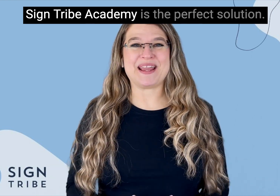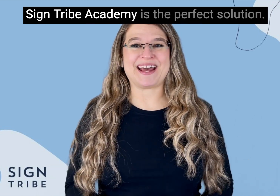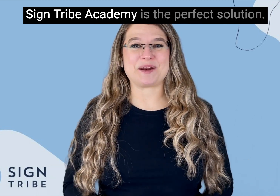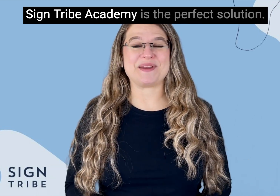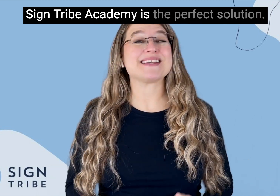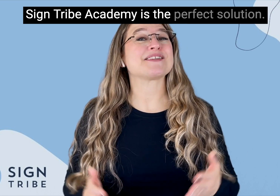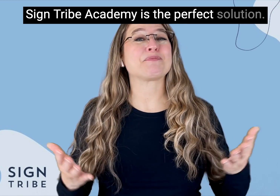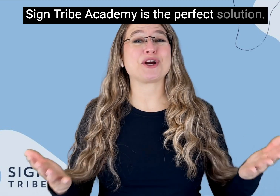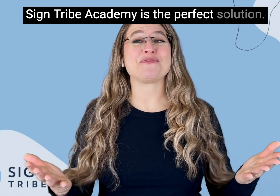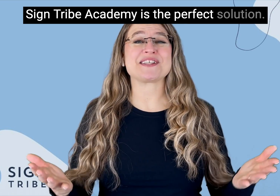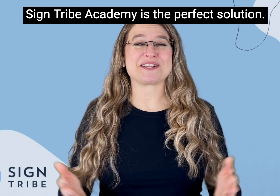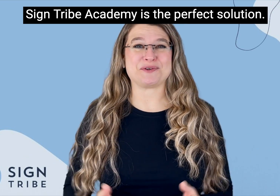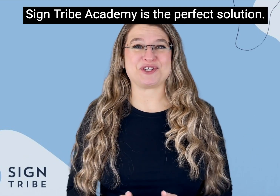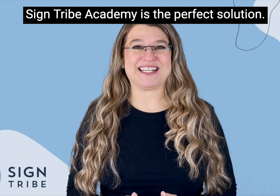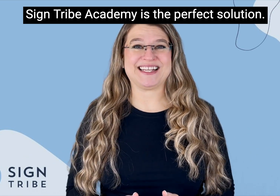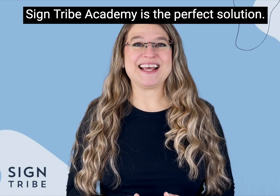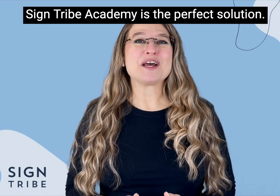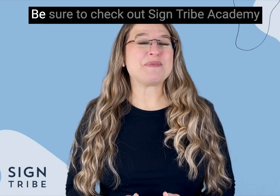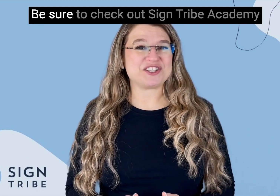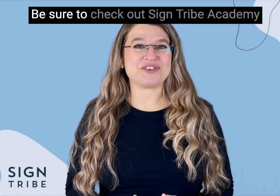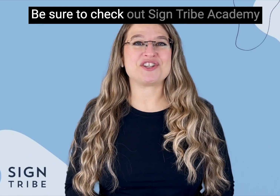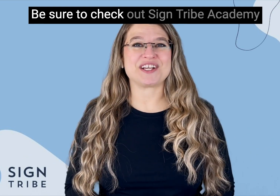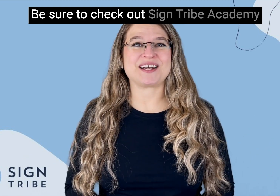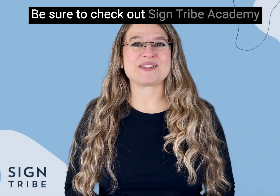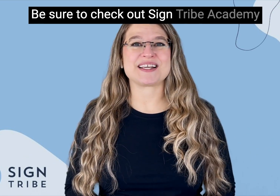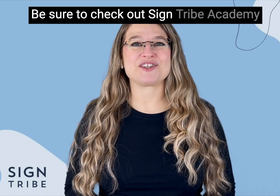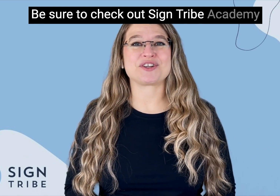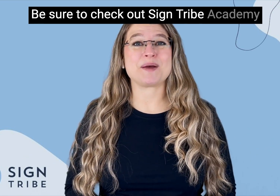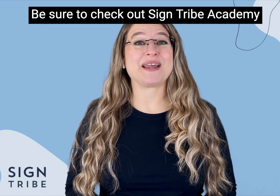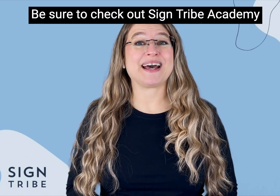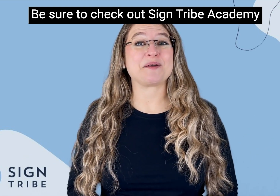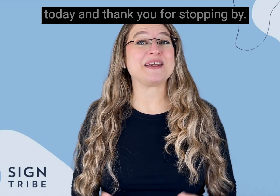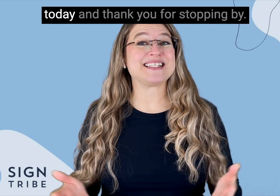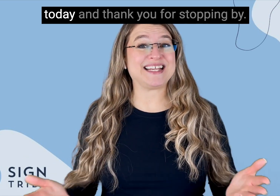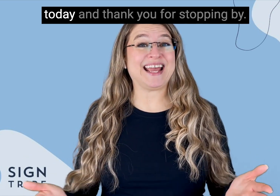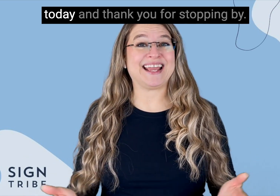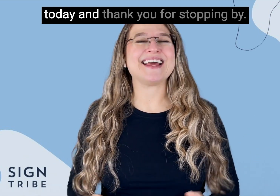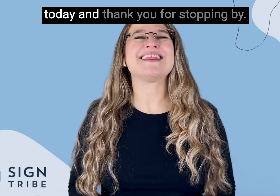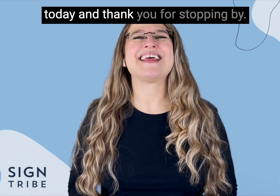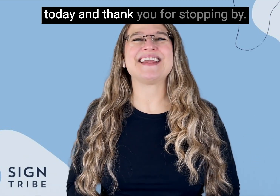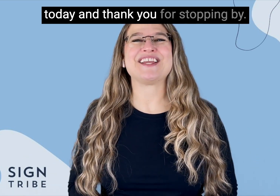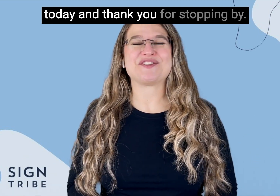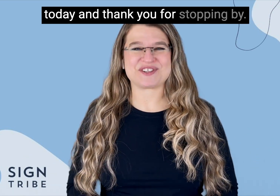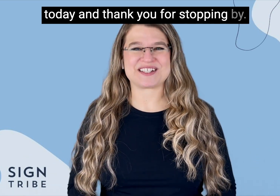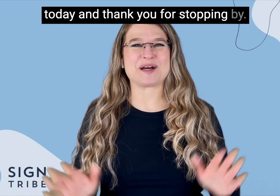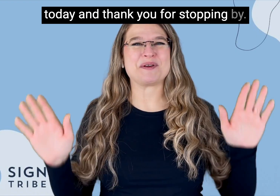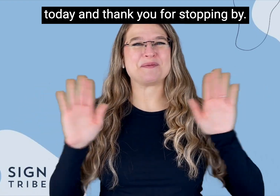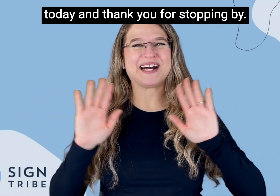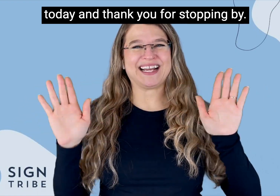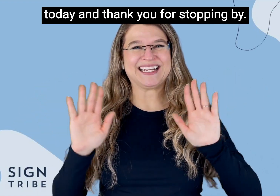Academy is the perfect solution. Be sure to check out Sign Tribe Academy today, and thank you for stopping by.